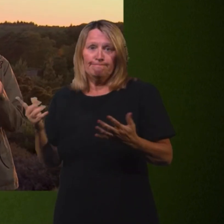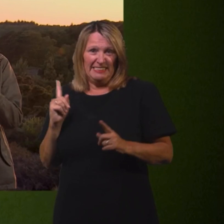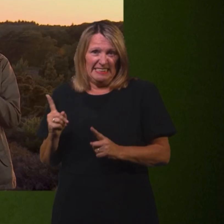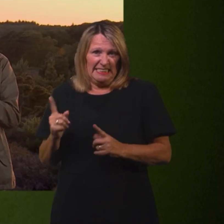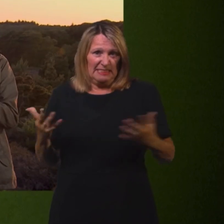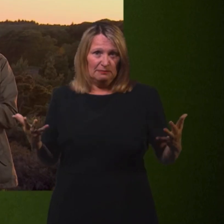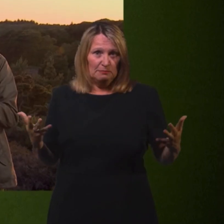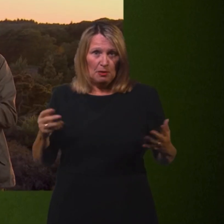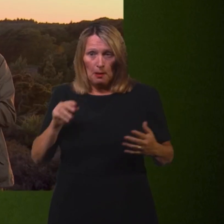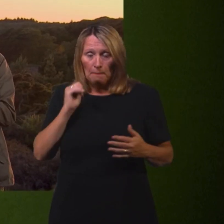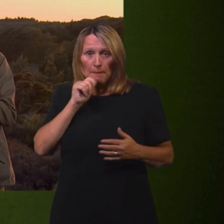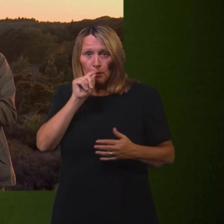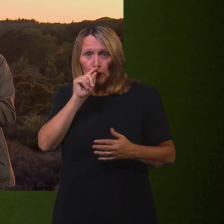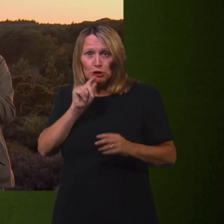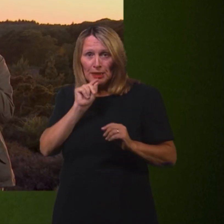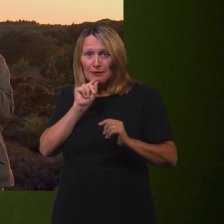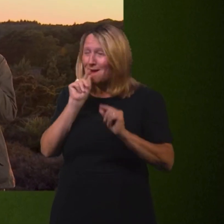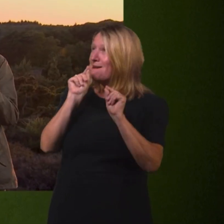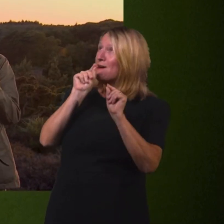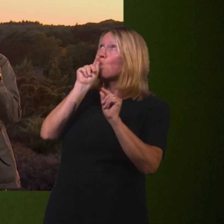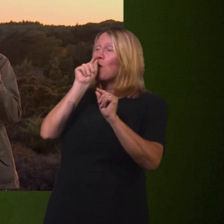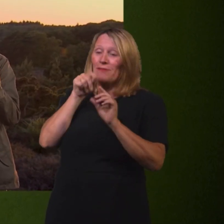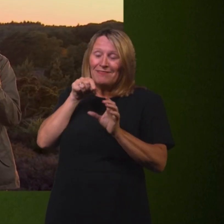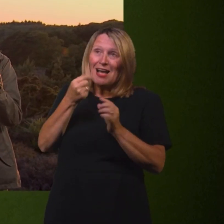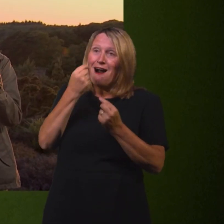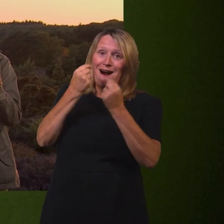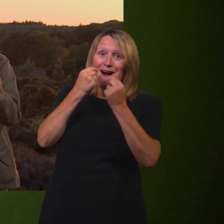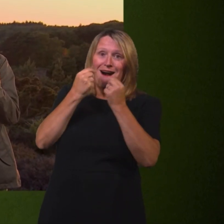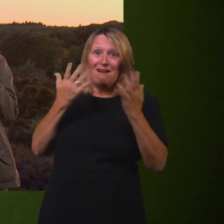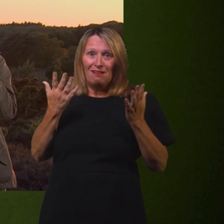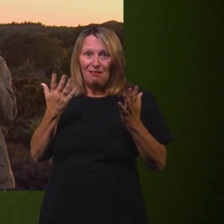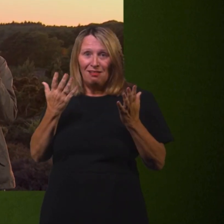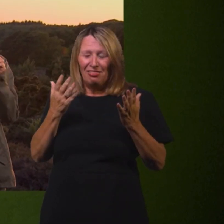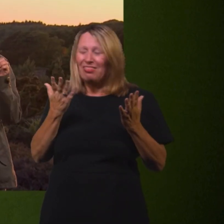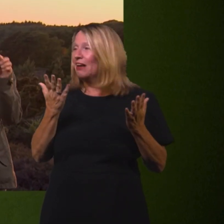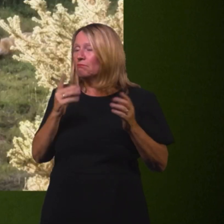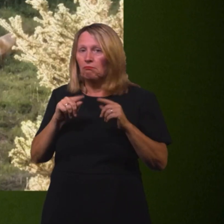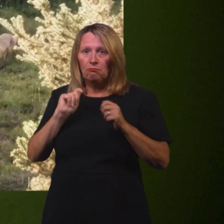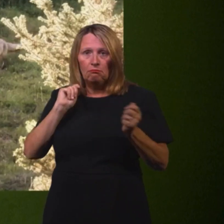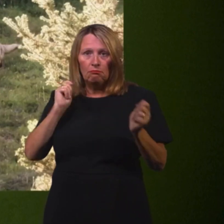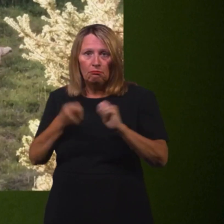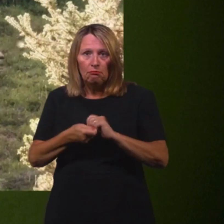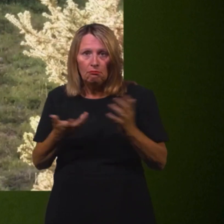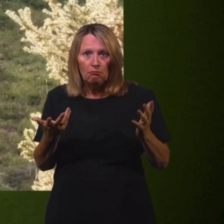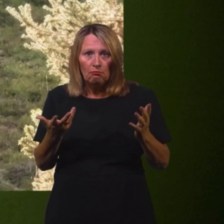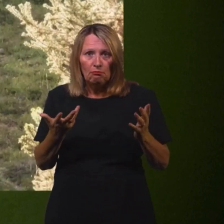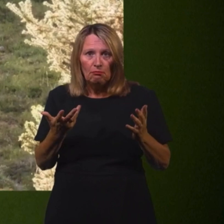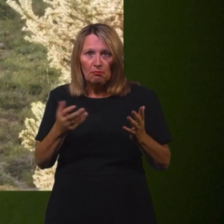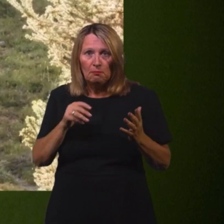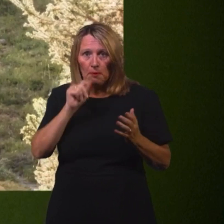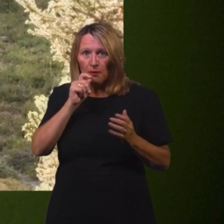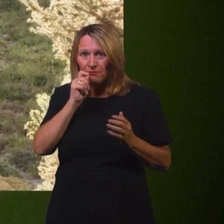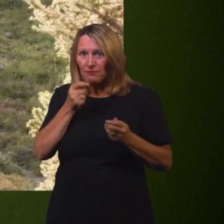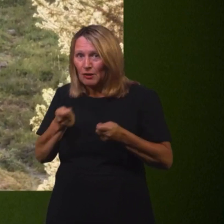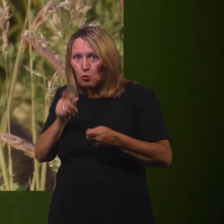I mean, we watch those blackbird chicks feed the worms, the blackbirds feed the worms